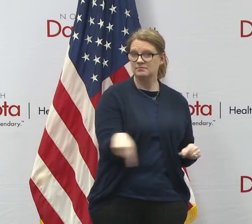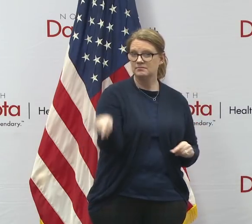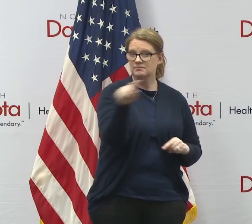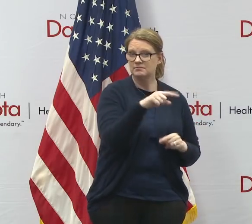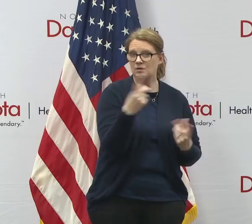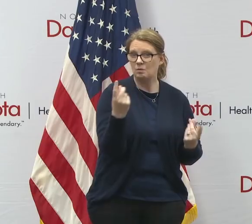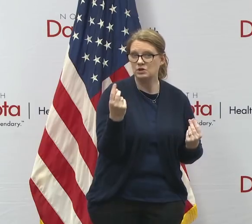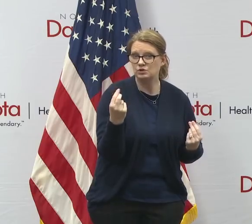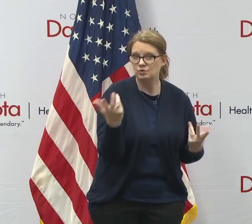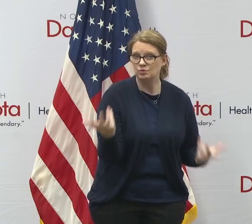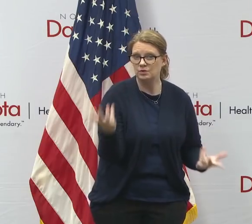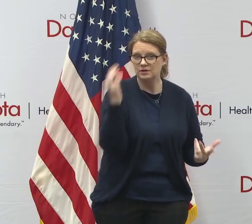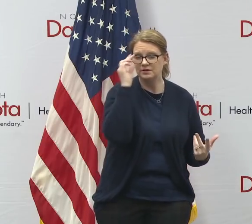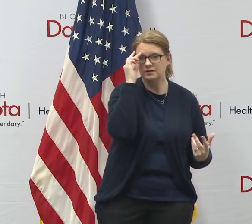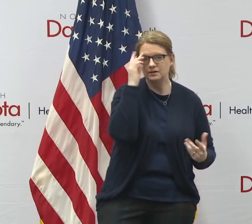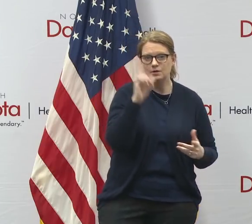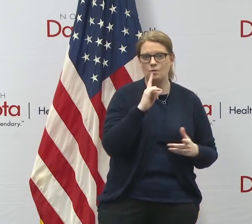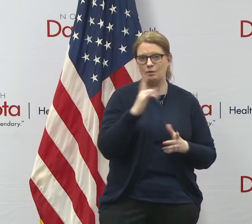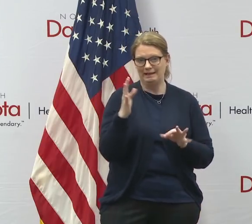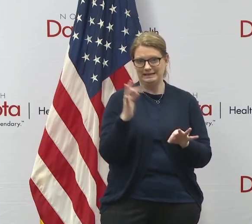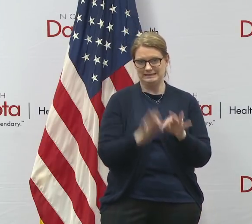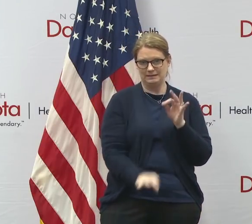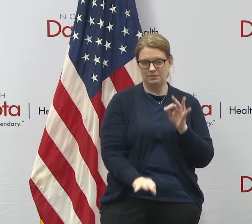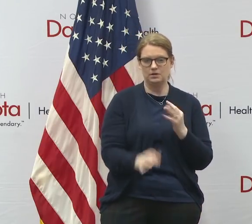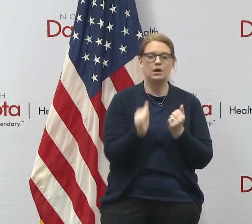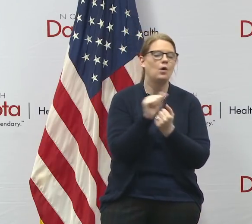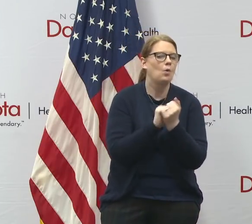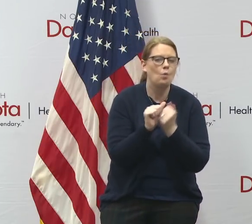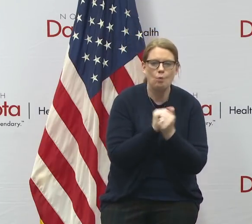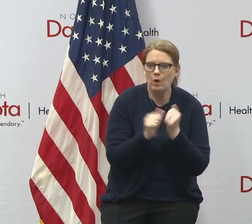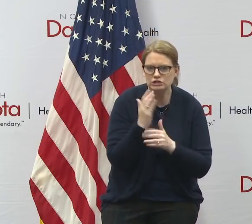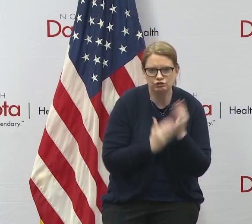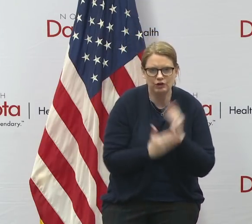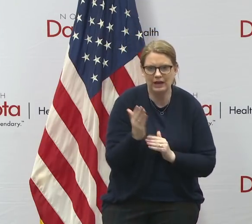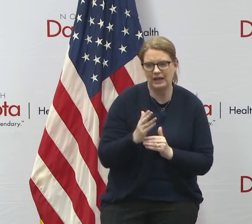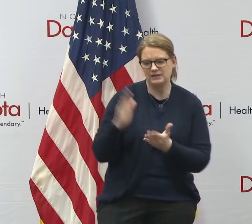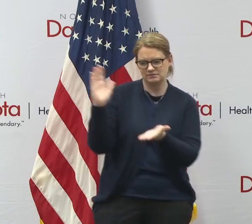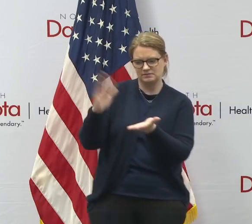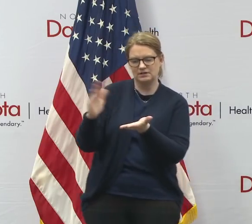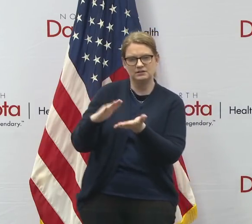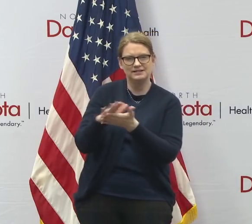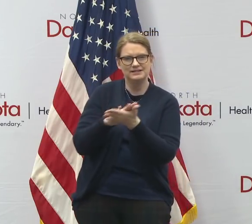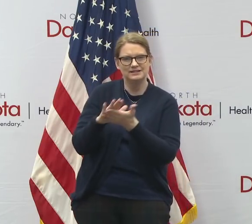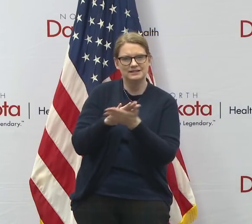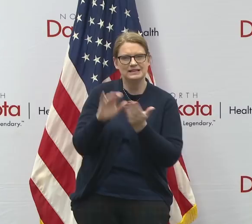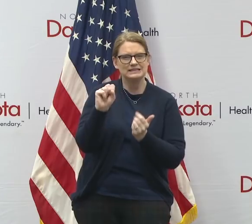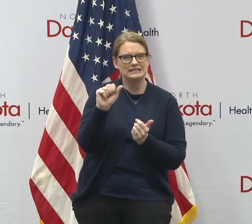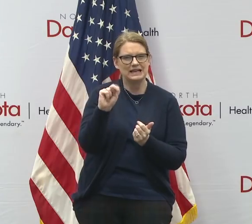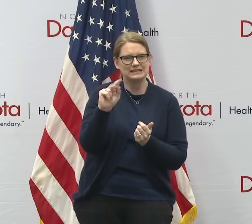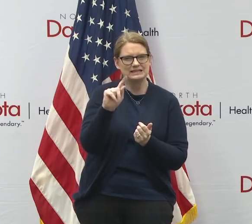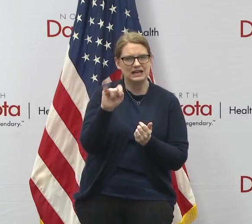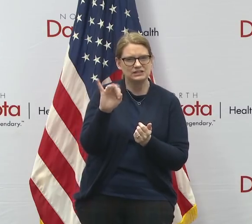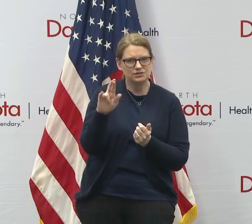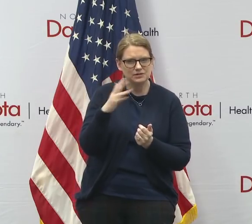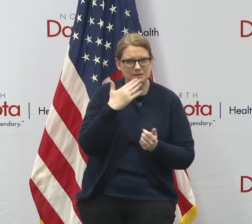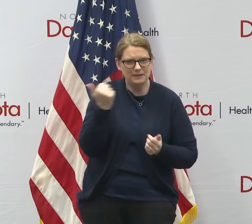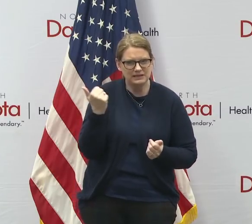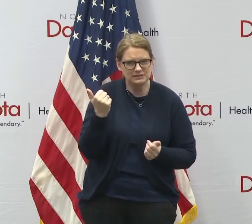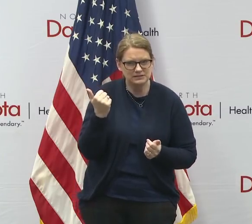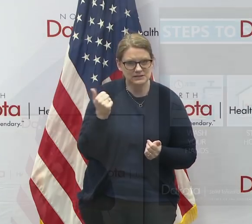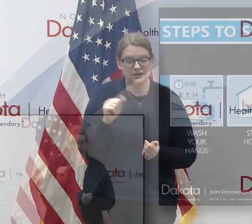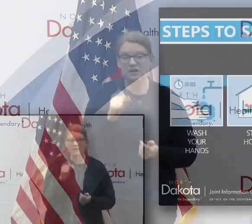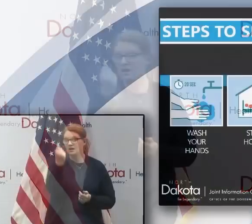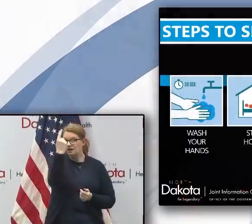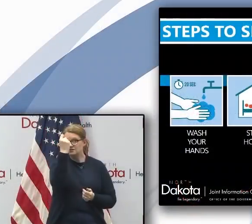do, very simple, washing your hands, using hand sanitizer is one of the best ways. We know that this virus